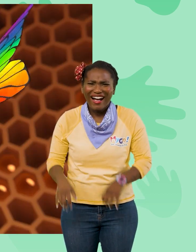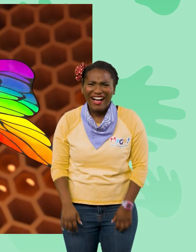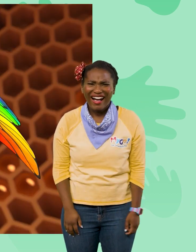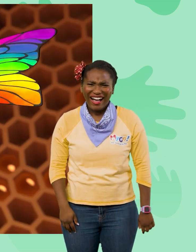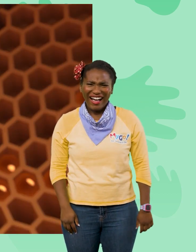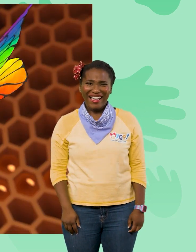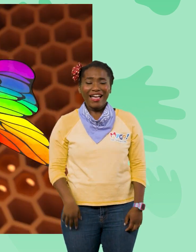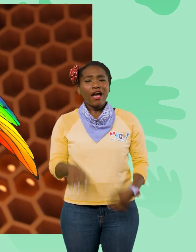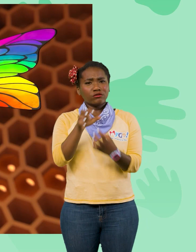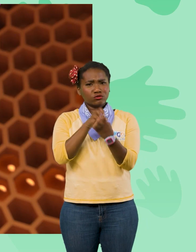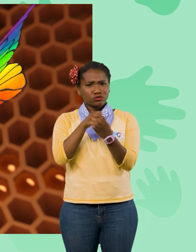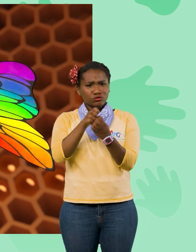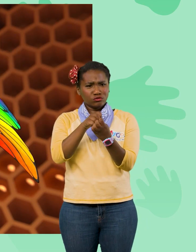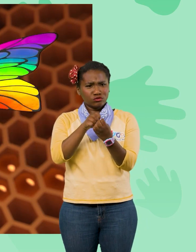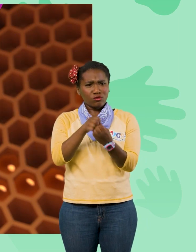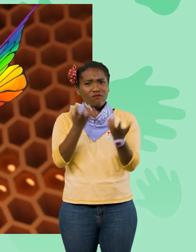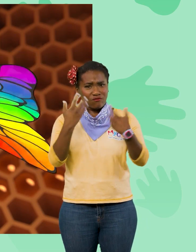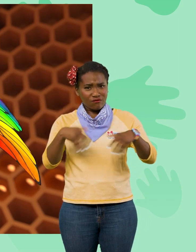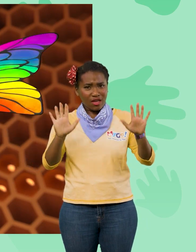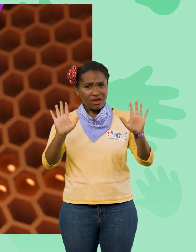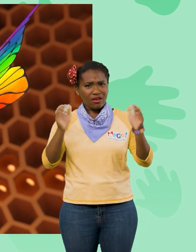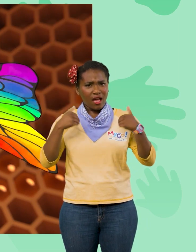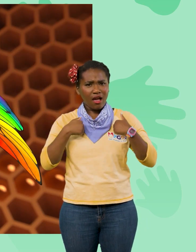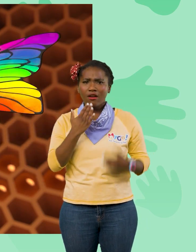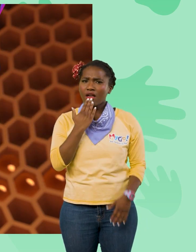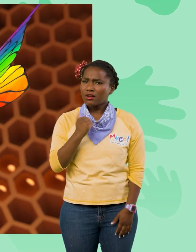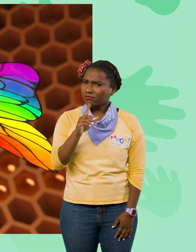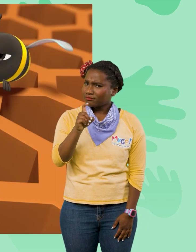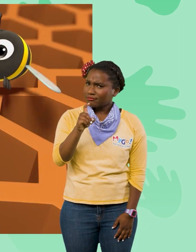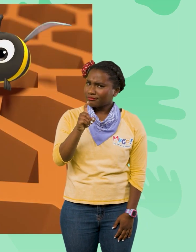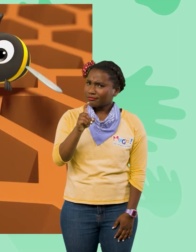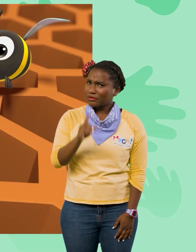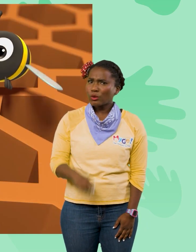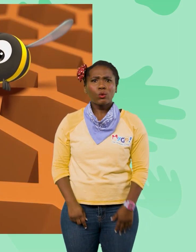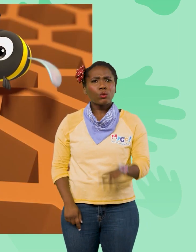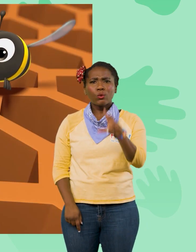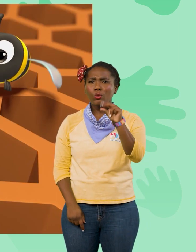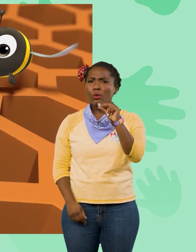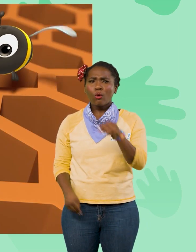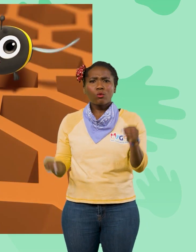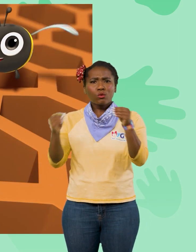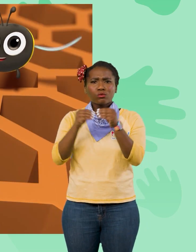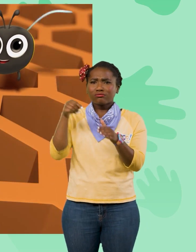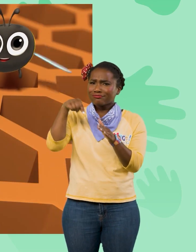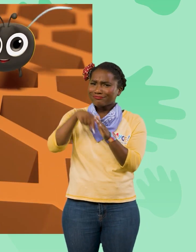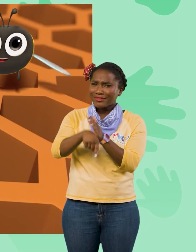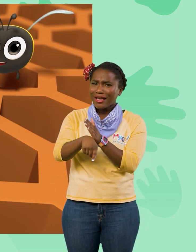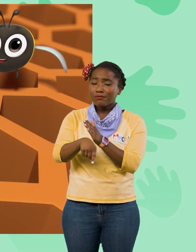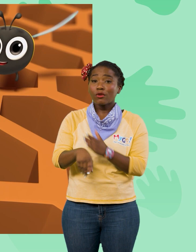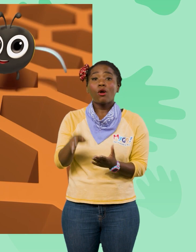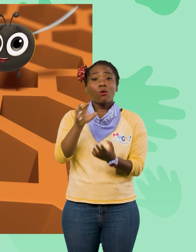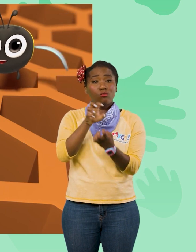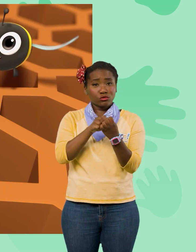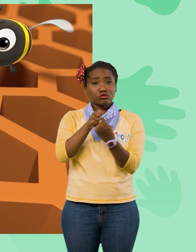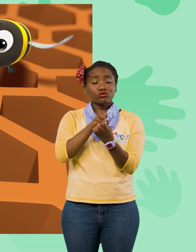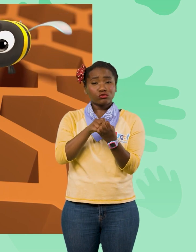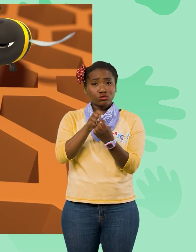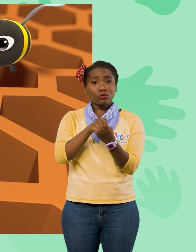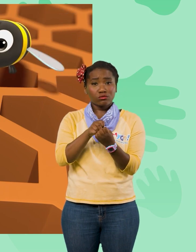again. And after you chew, then you have honey? No, there's more to show. We